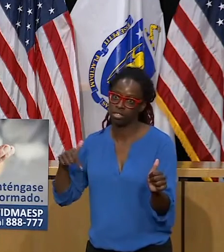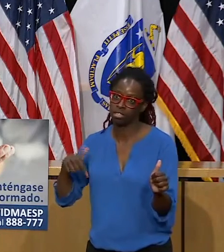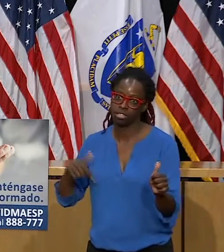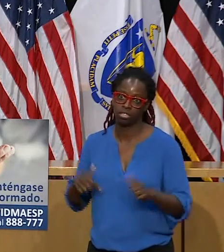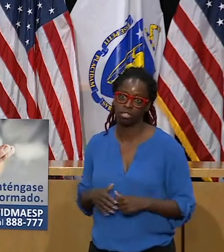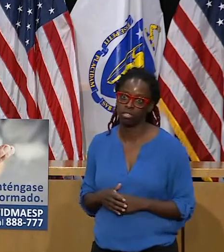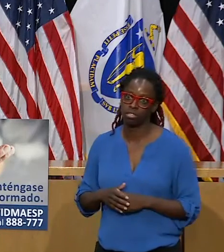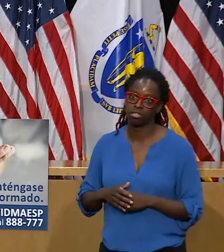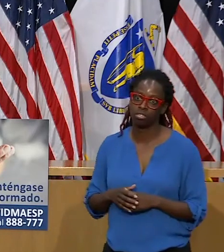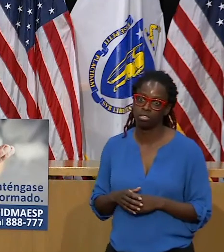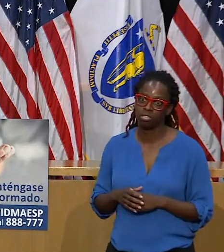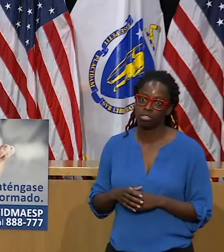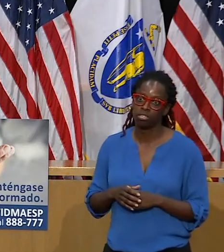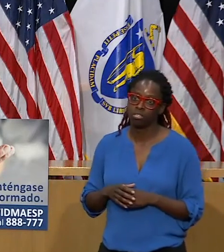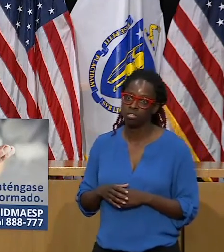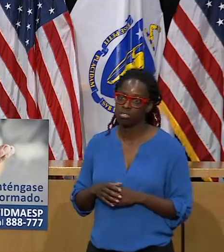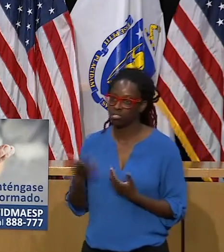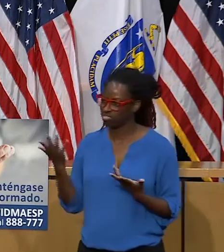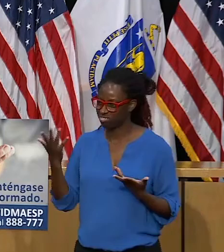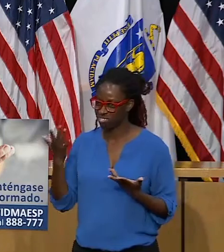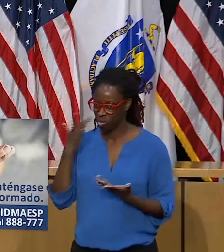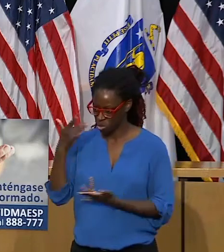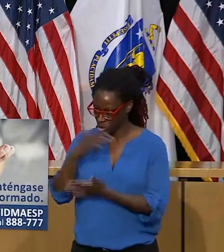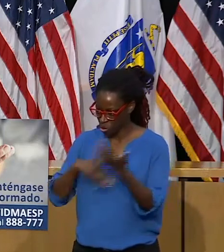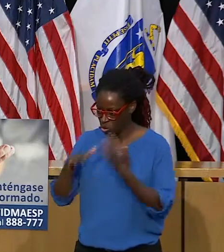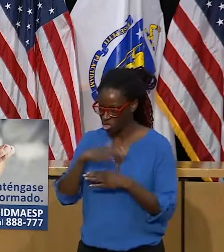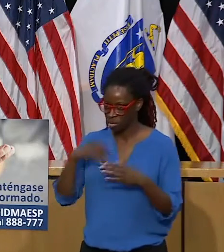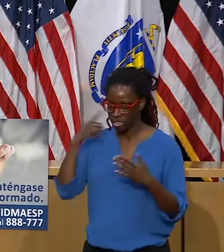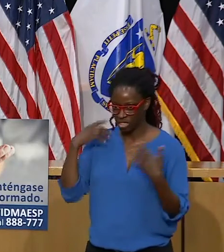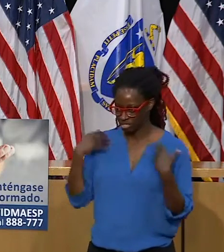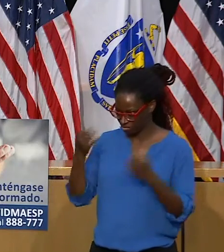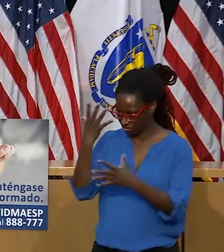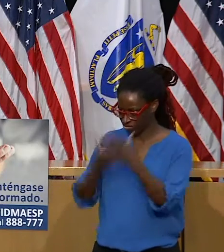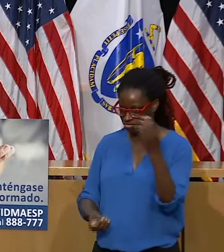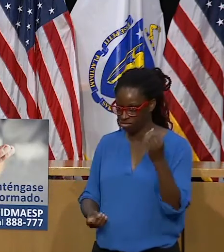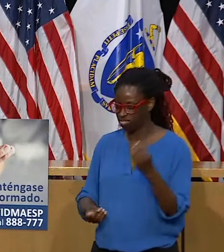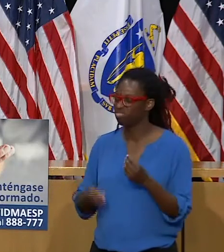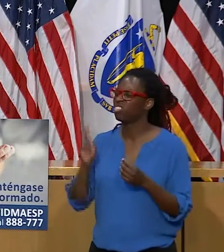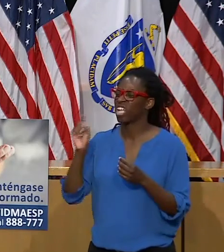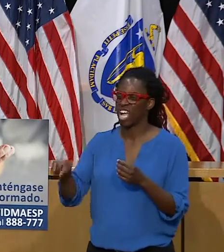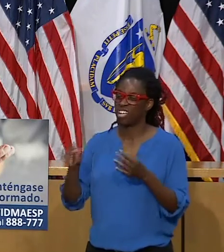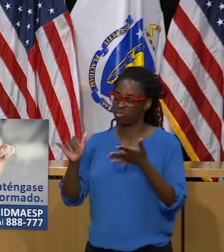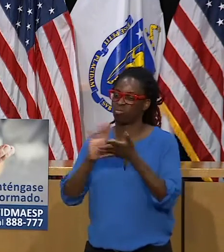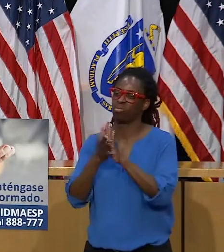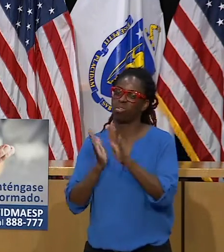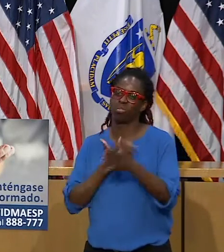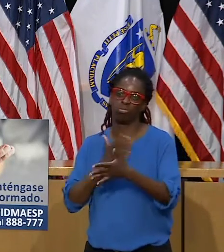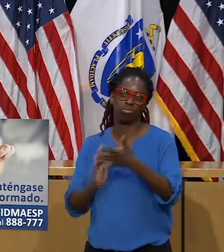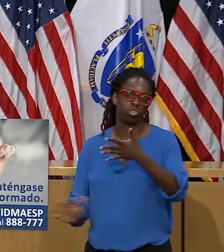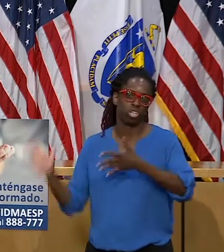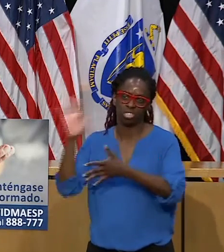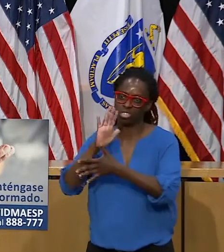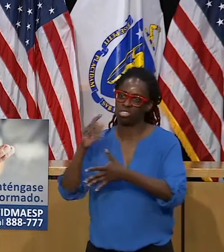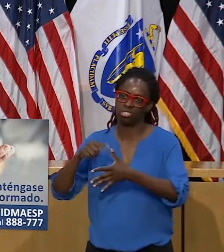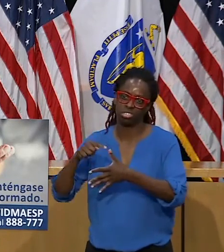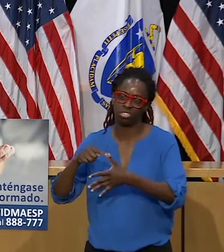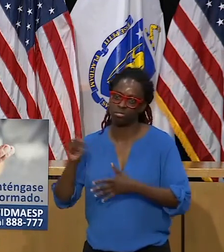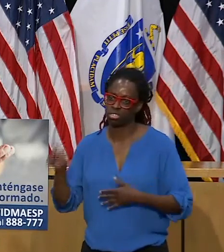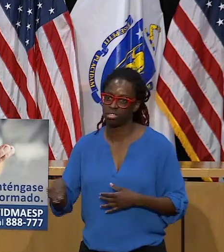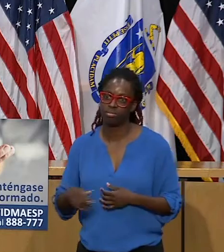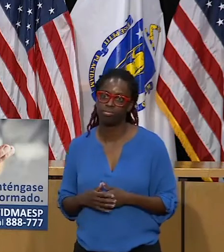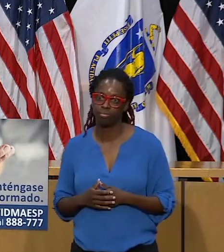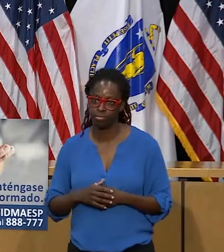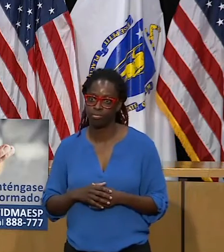want it to get lost today, because we've heard from that is probably the single biggest parent group we've heard from who are profoundly worried